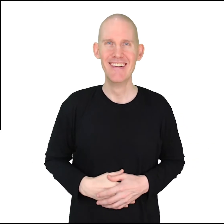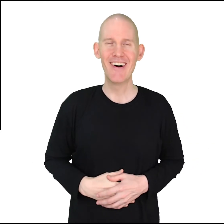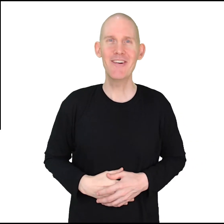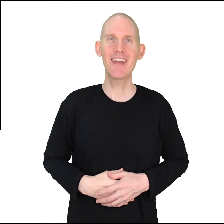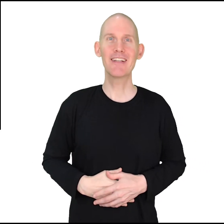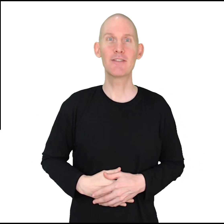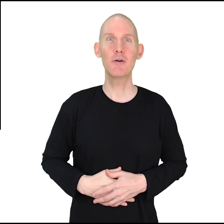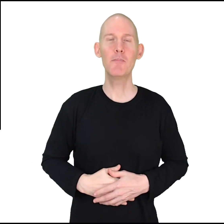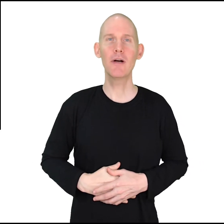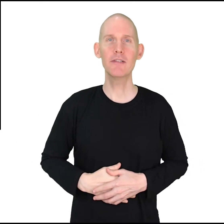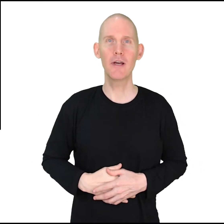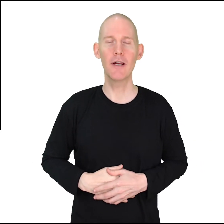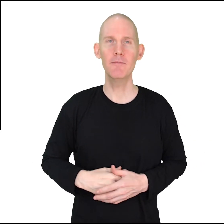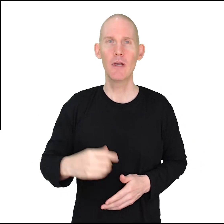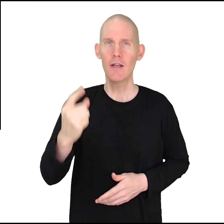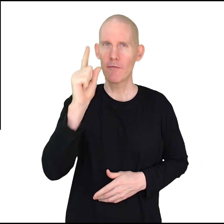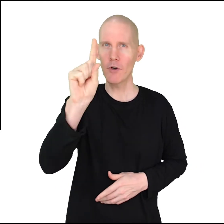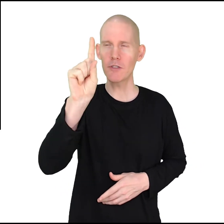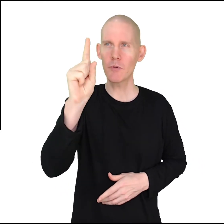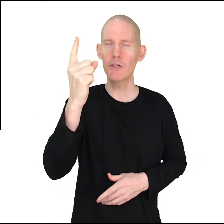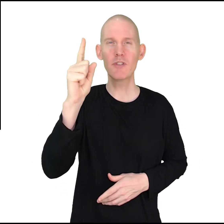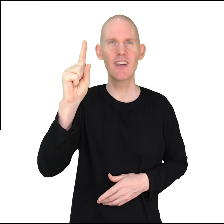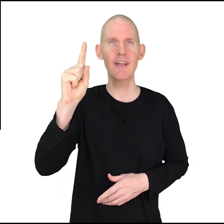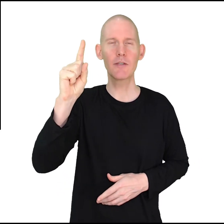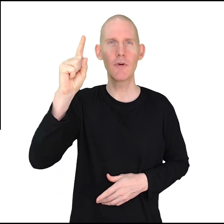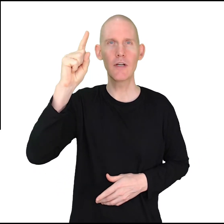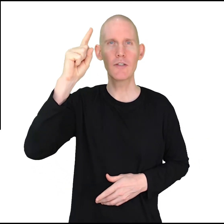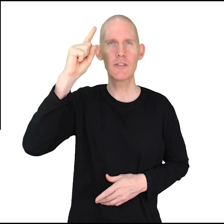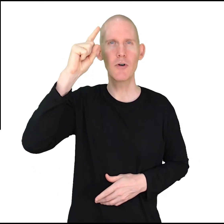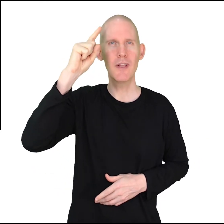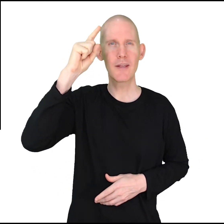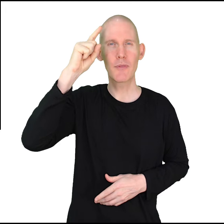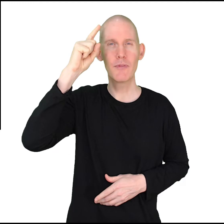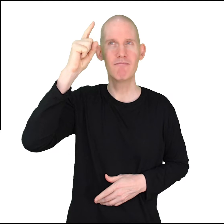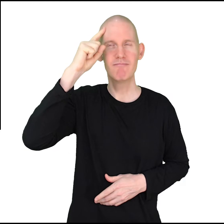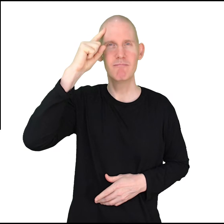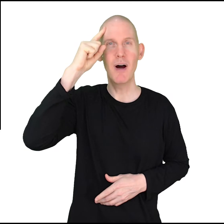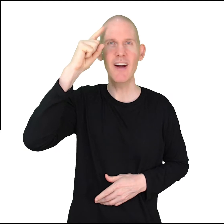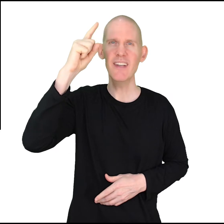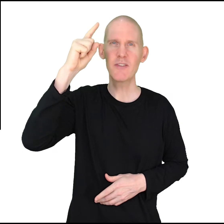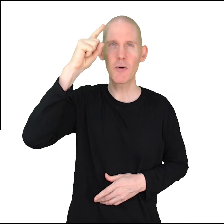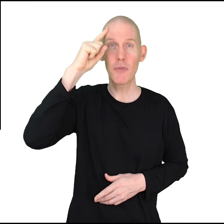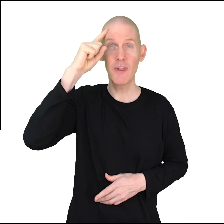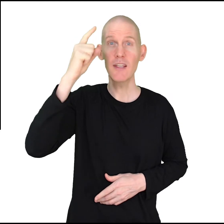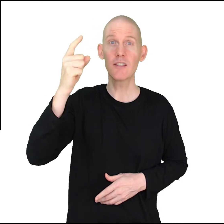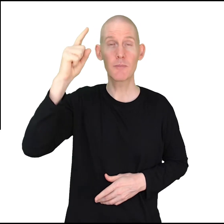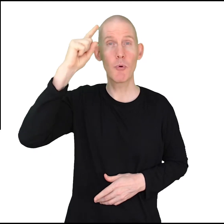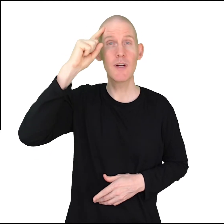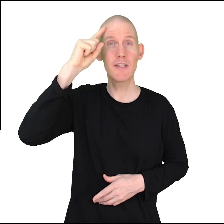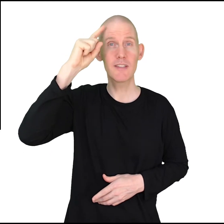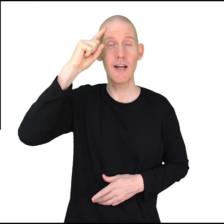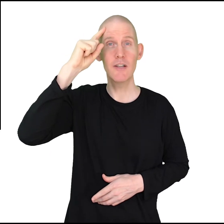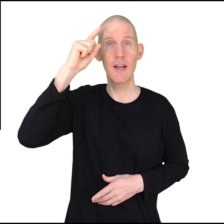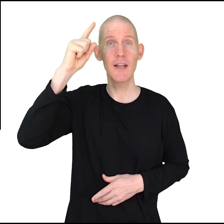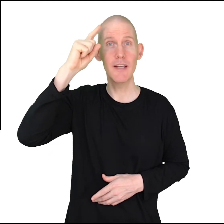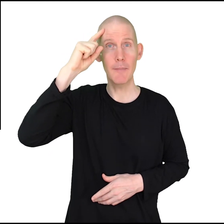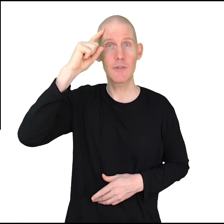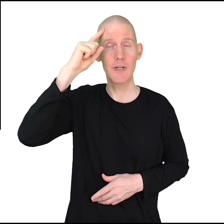Okay, it's a two-part sign. First, we're going to use our index finger and just go like mind or think. Just point at the side of your head, tap the side of your